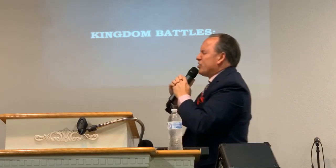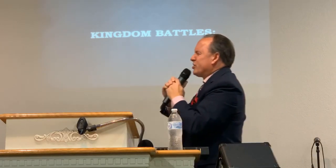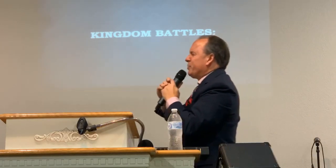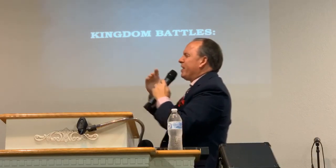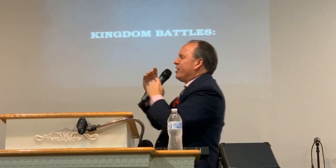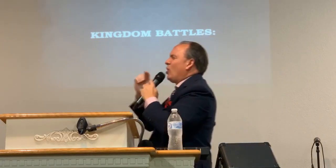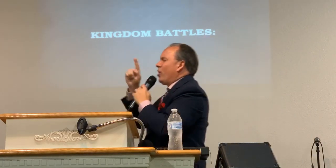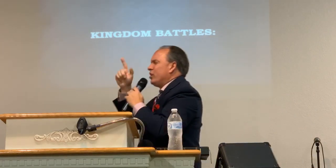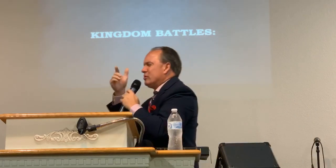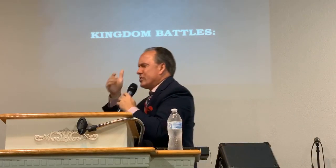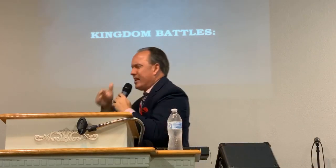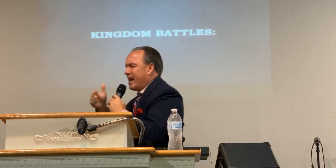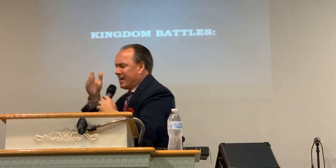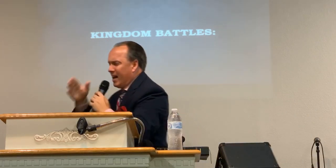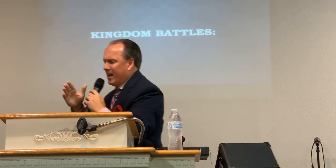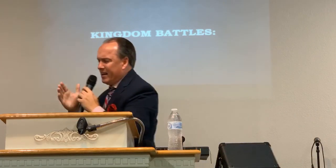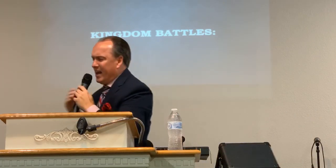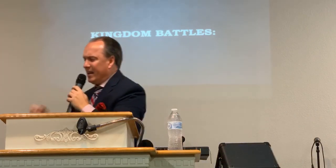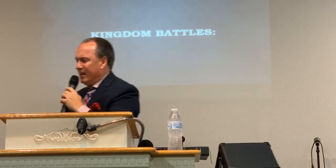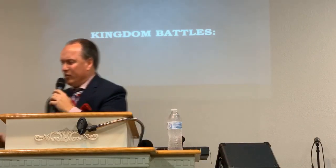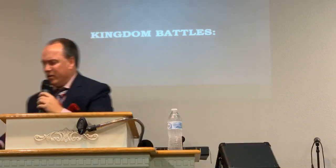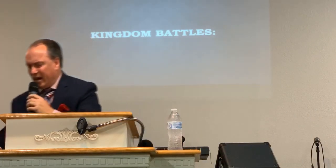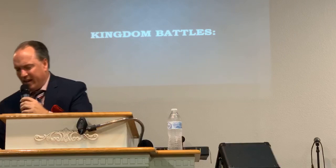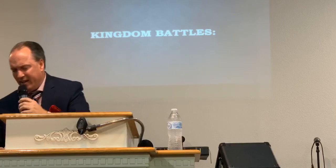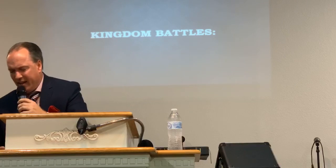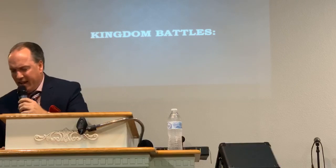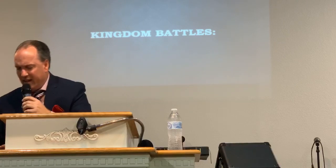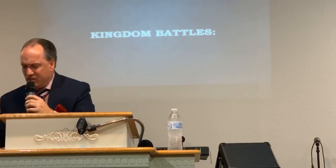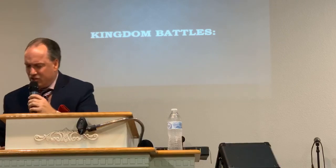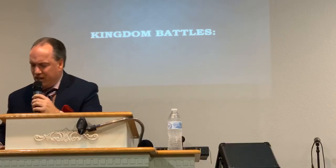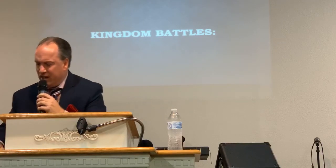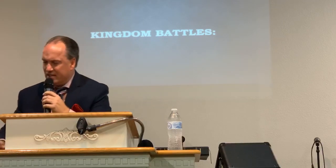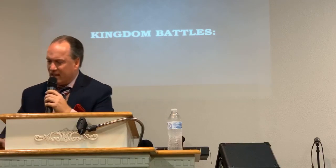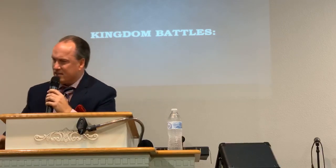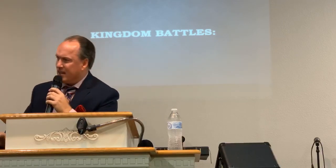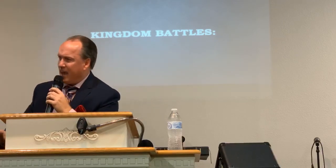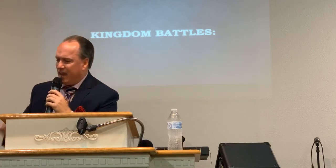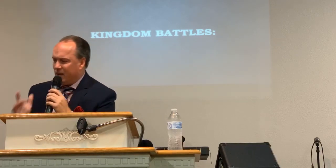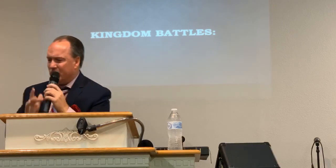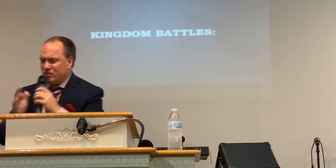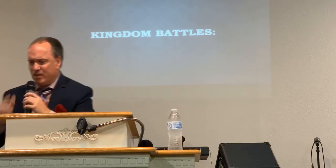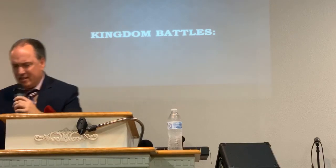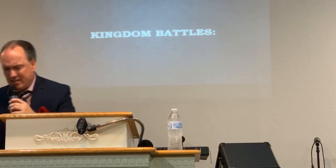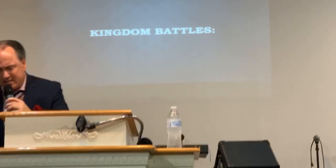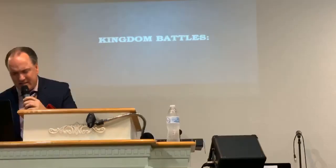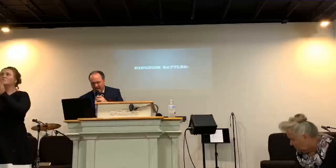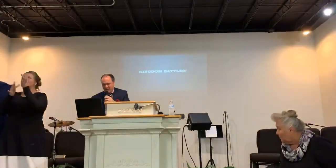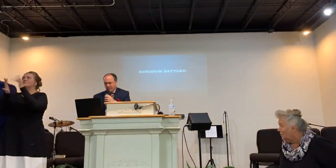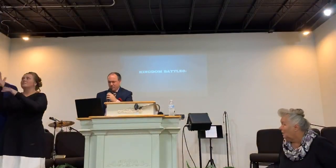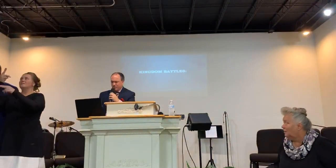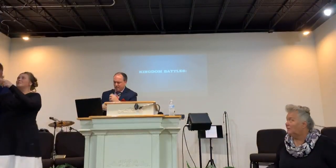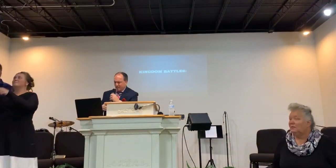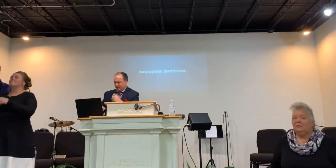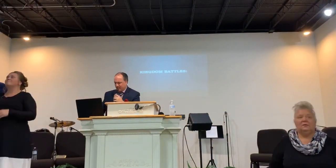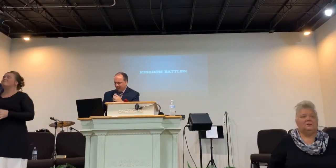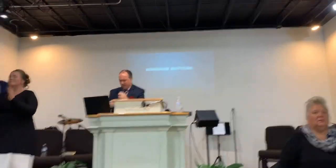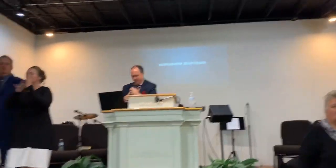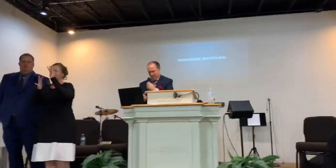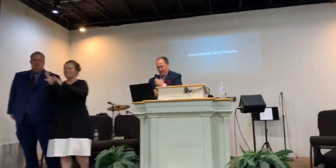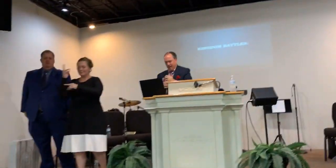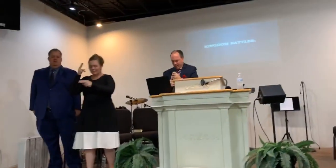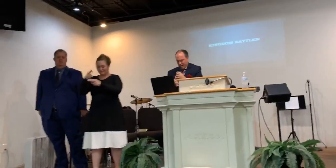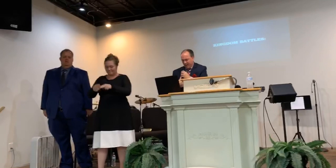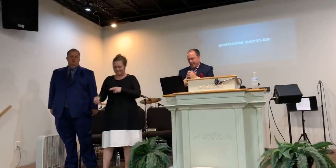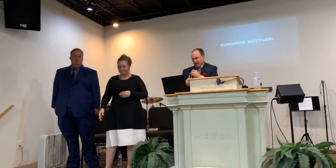I worship and adore you tonight, God. Hallelujah. In Jesus' name, in Jesus' name, in Jesus'